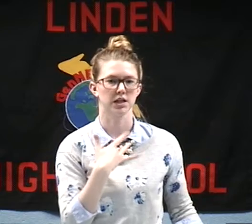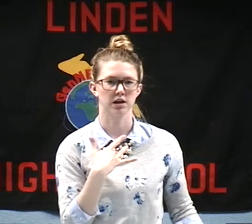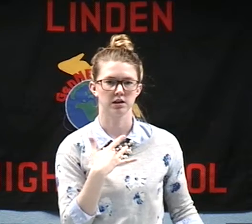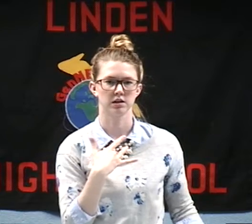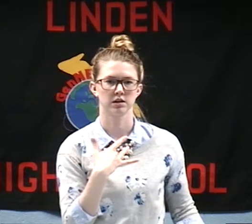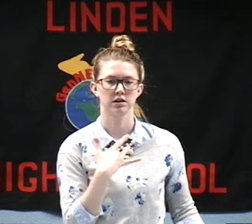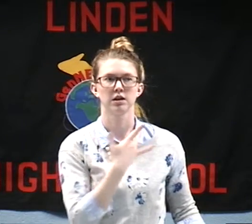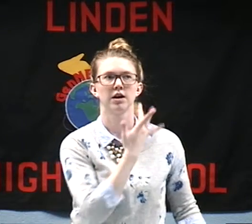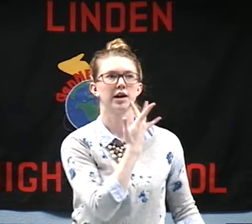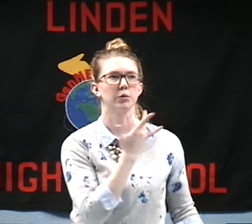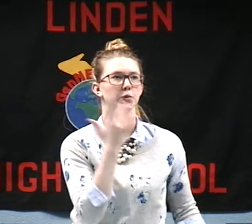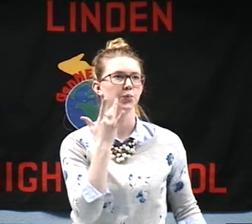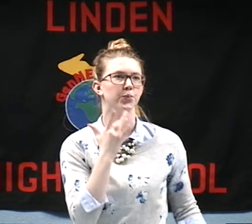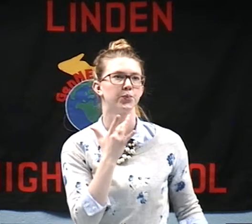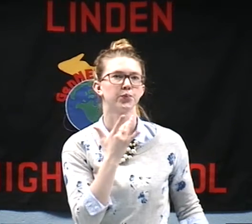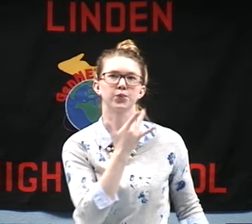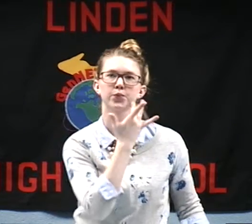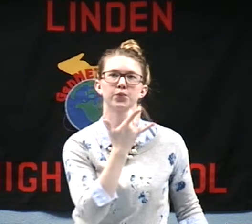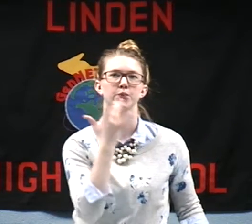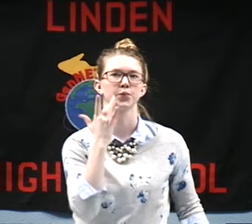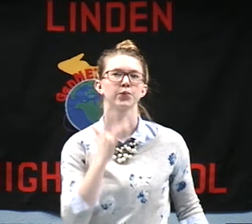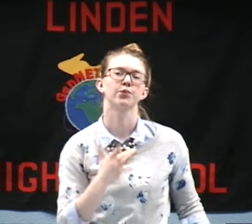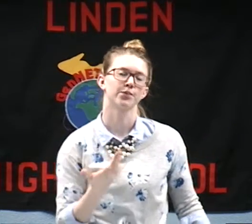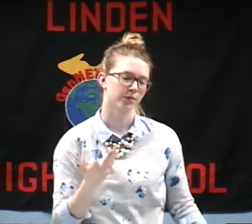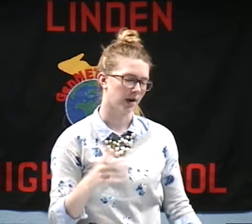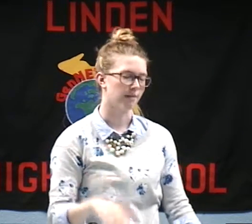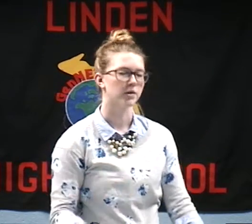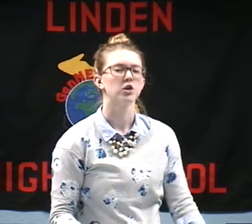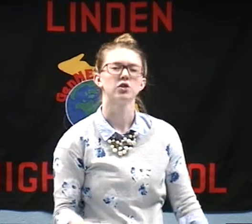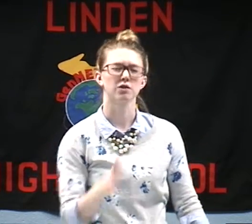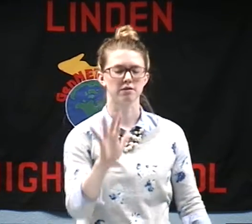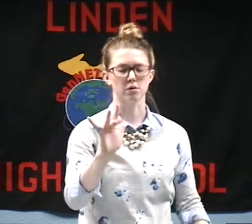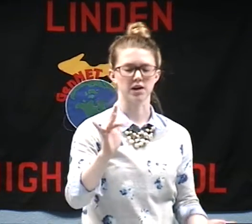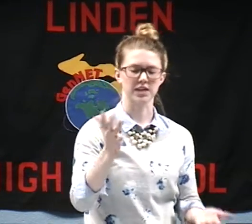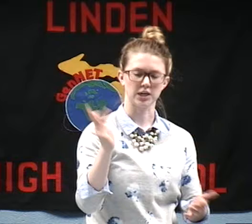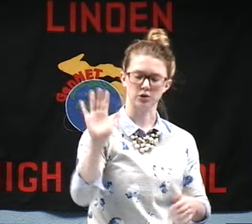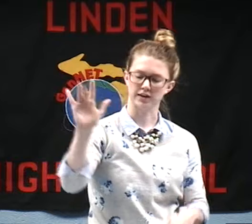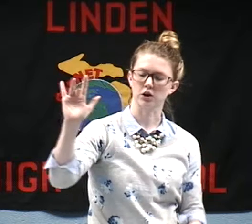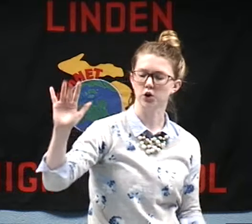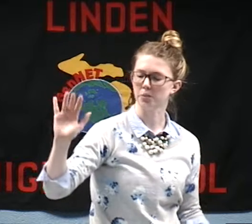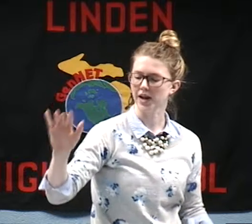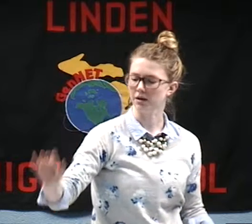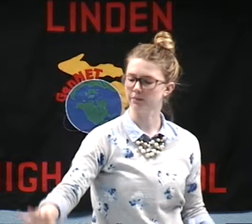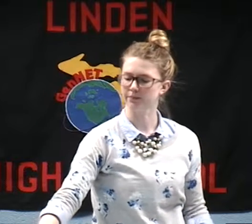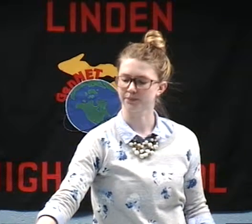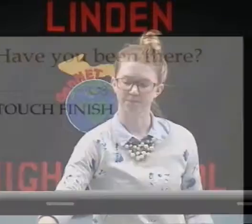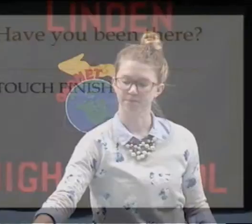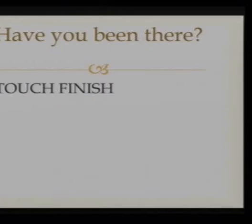Birthday, honeymoon. Yeah. So if you ever wanted to take notes, that's called open 8.